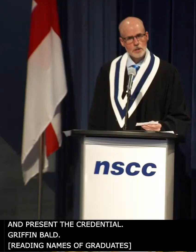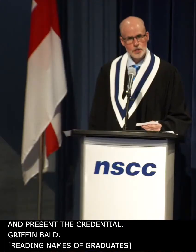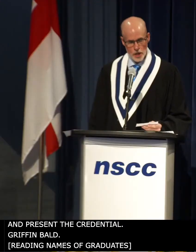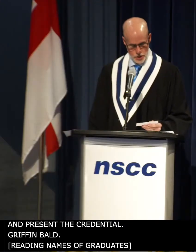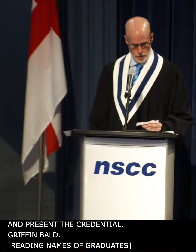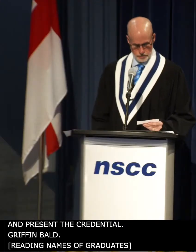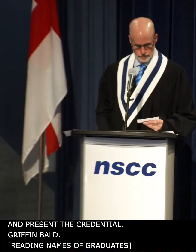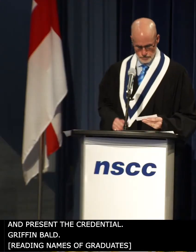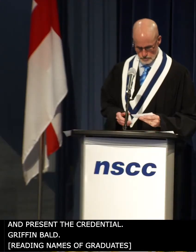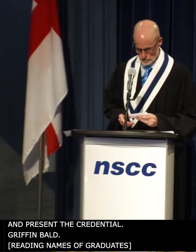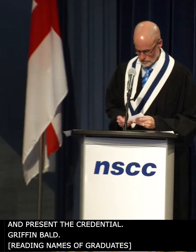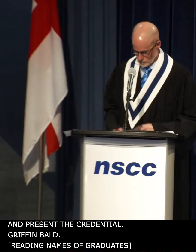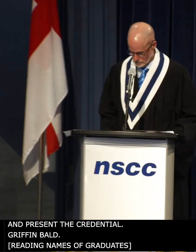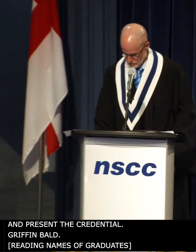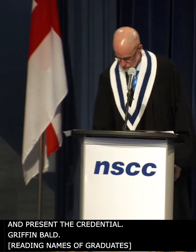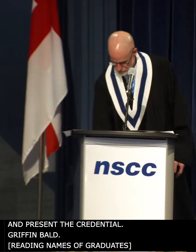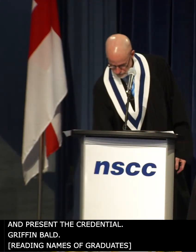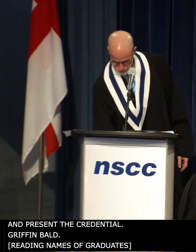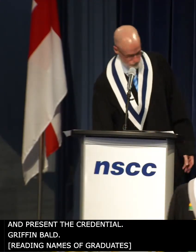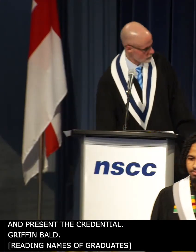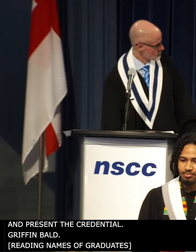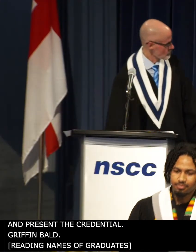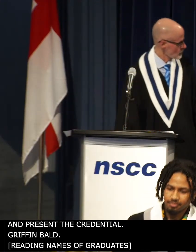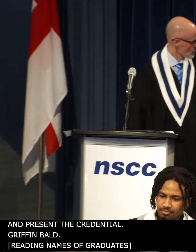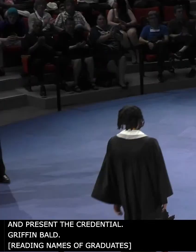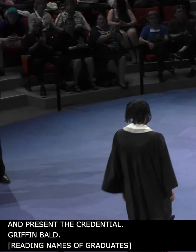Kayvant Johnston.